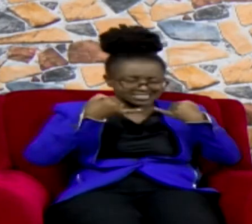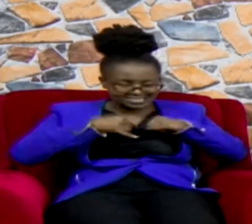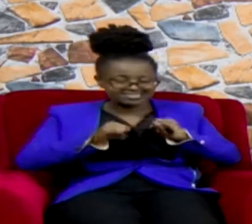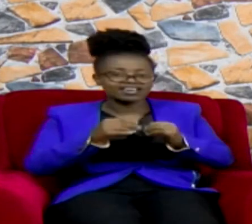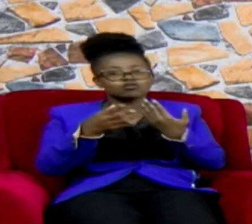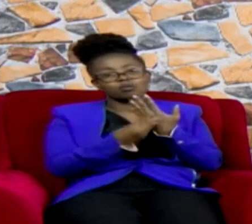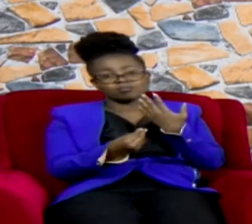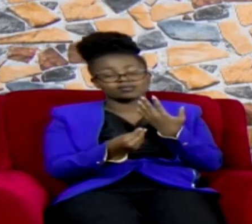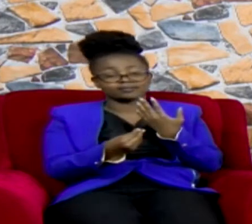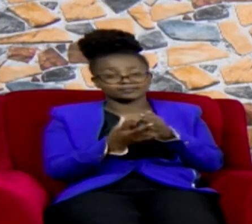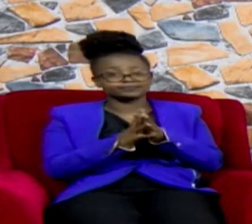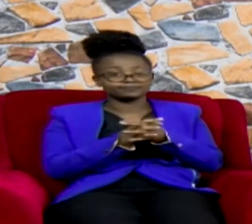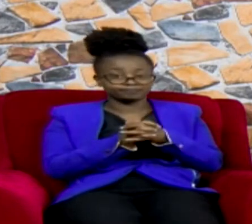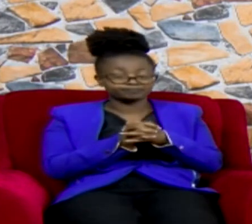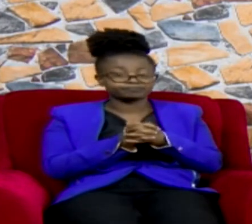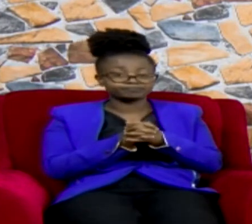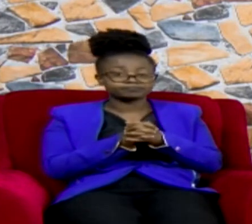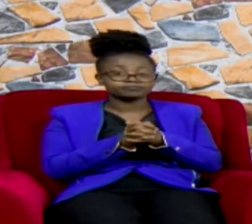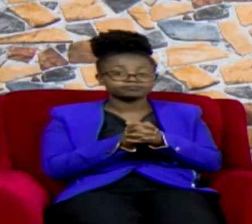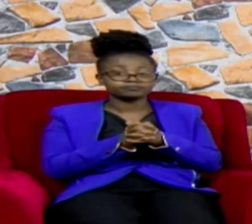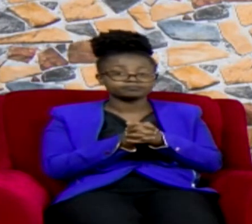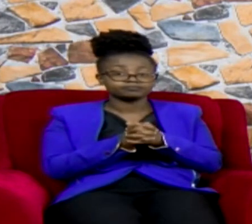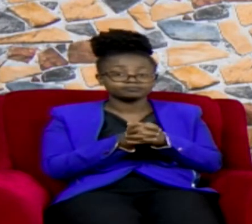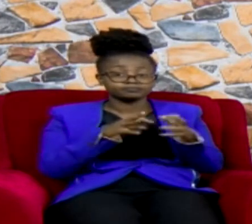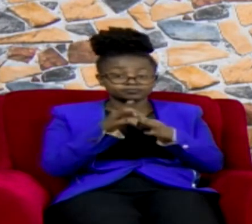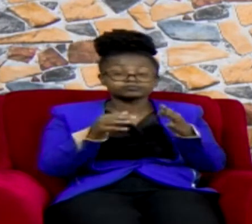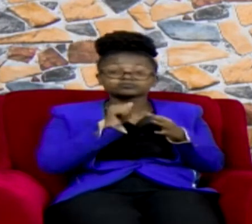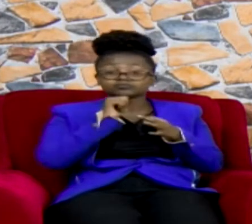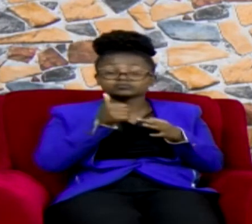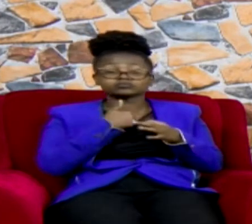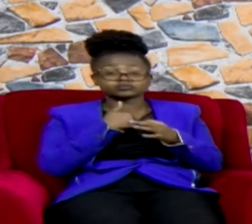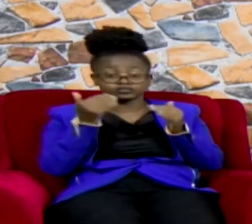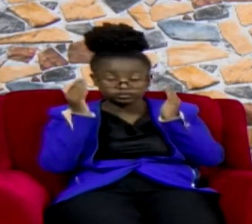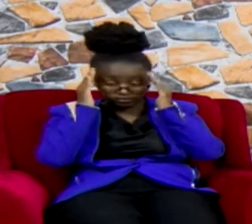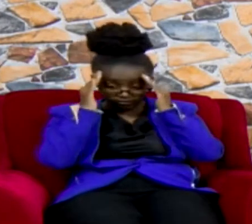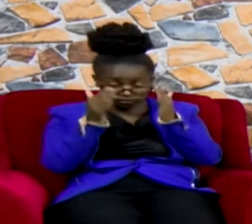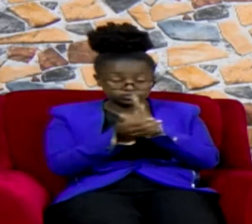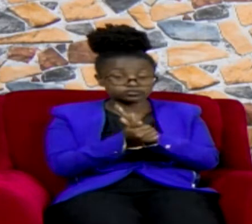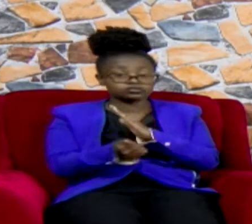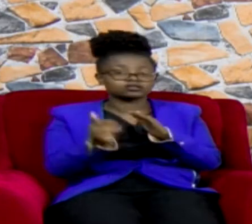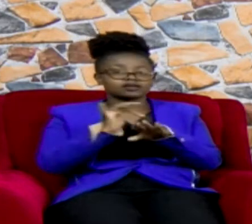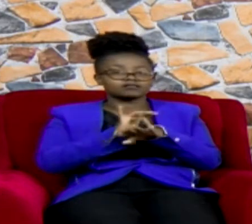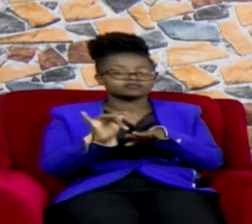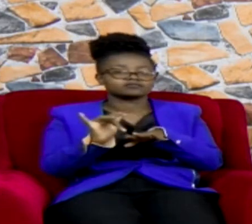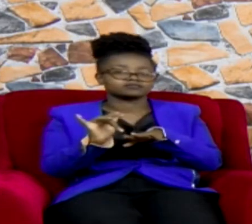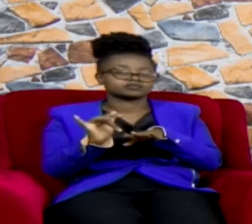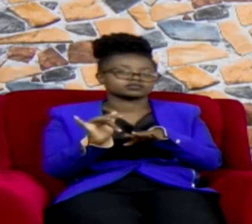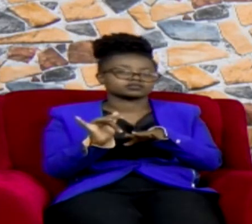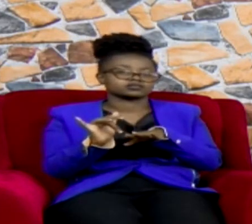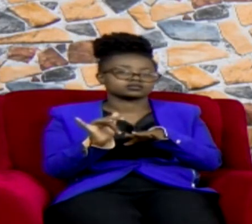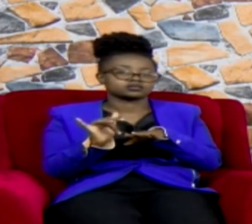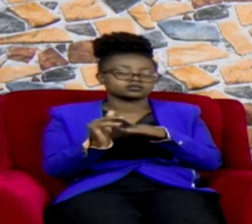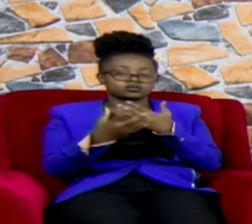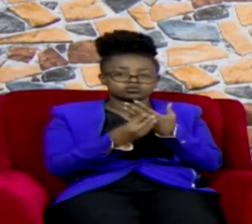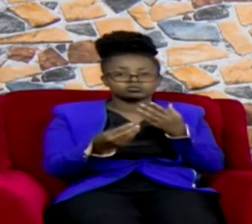The same. Okay. Yes. All right. So if they don't have the attention skill, it will affect the imitation skill.